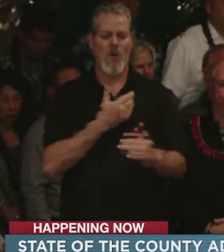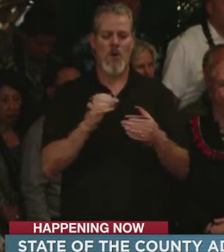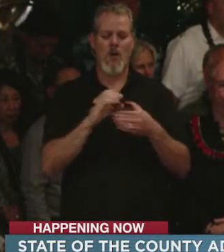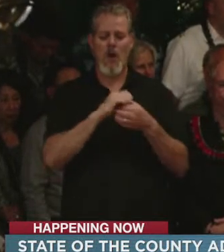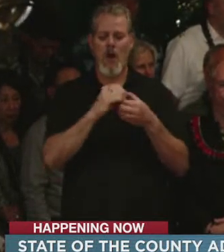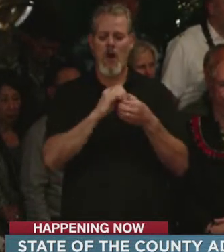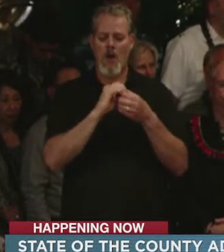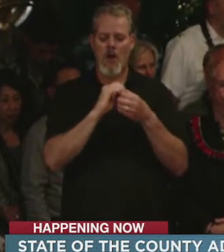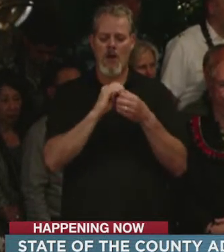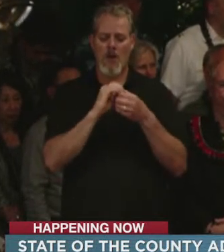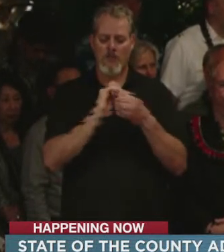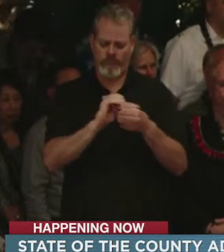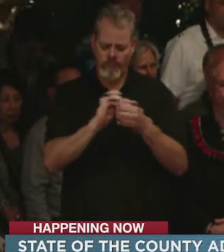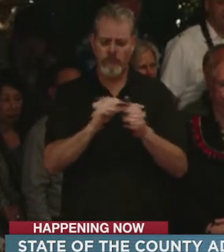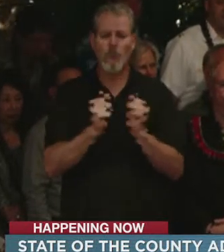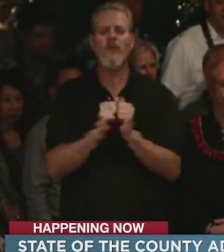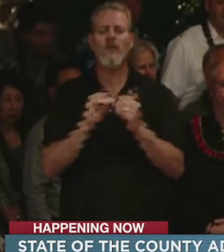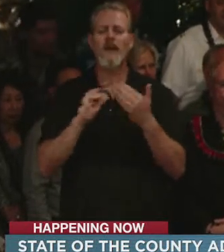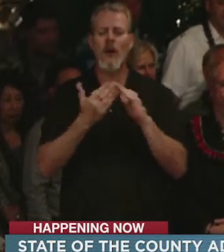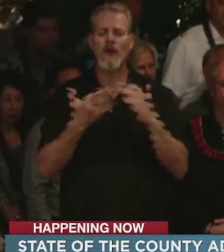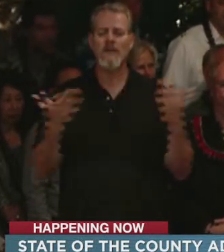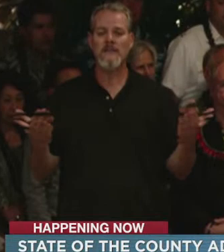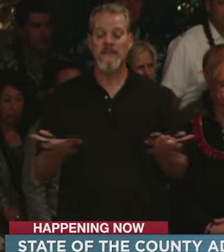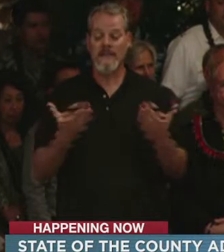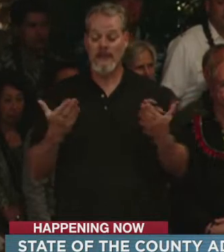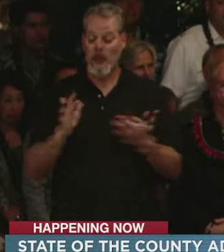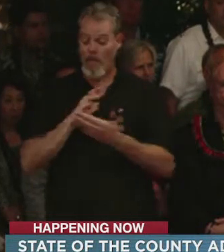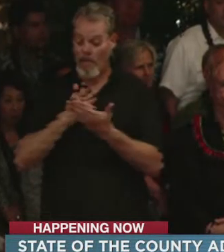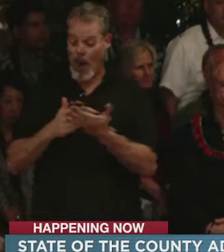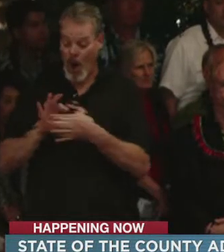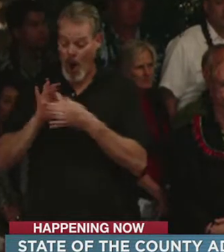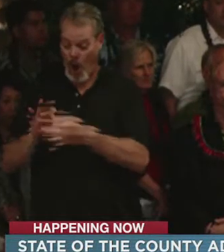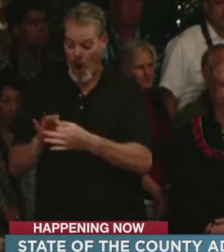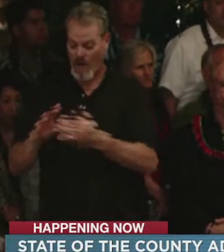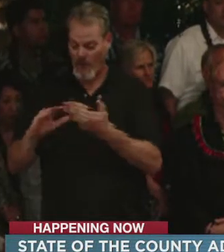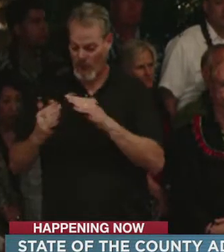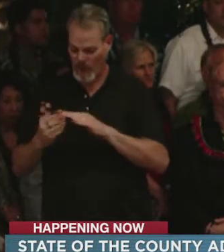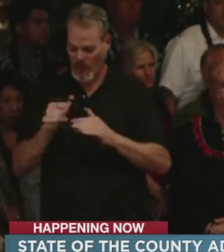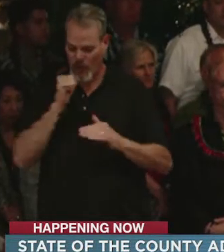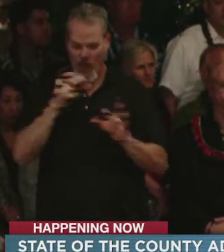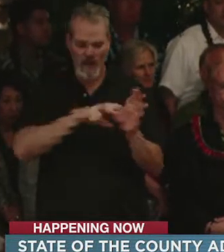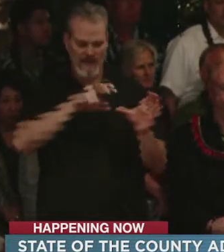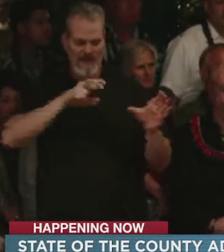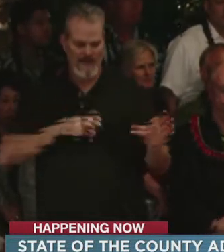being part of the community rather than being apart from the community.